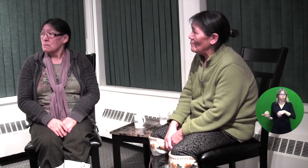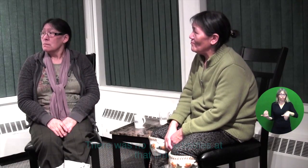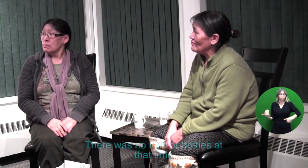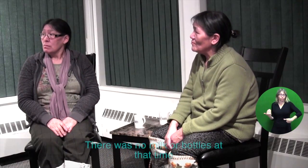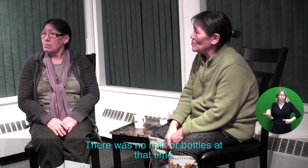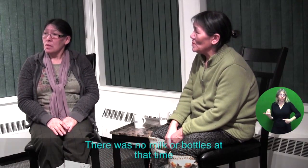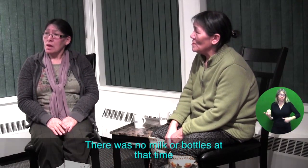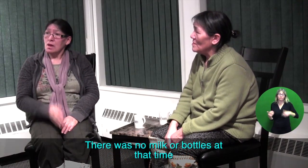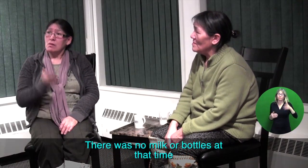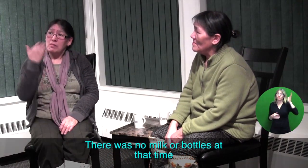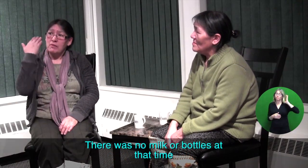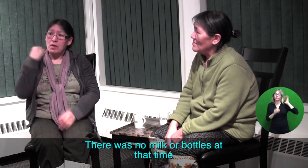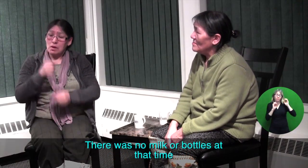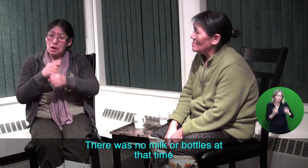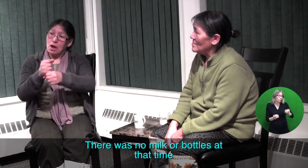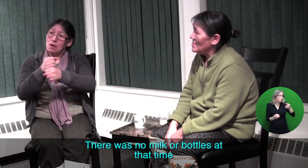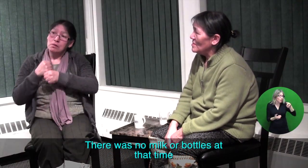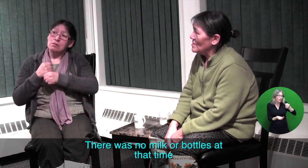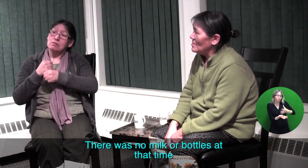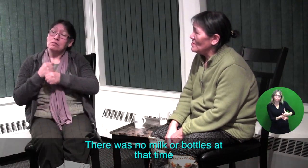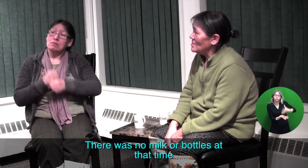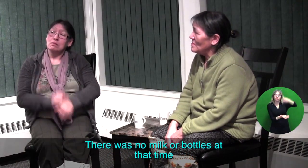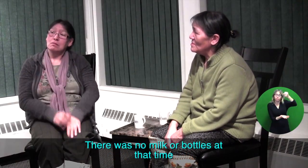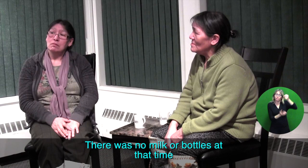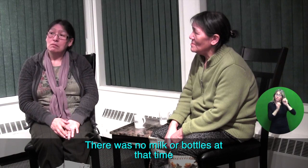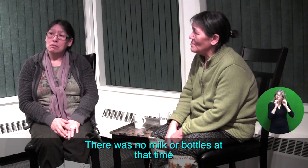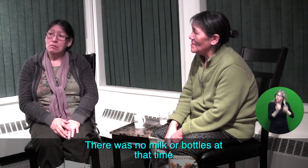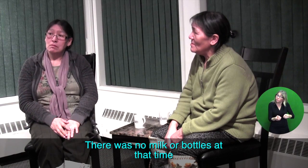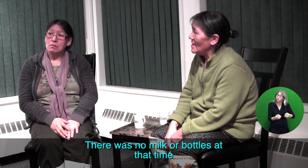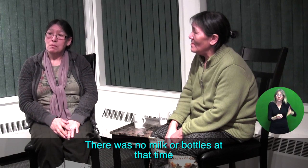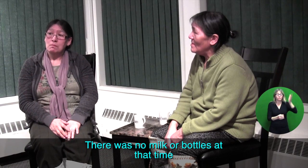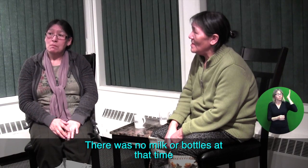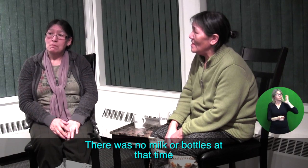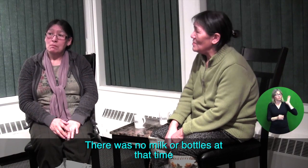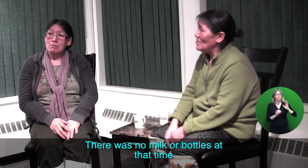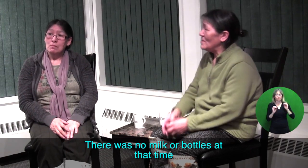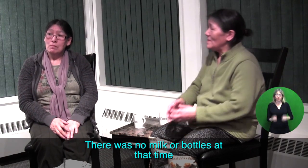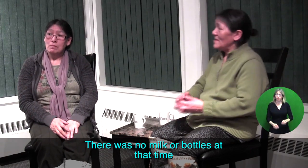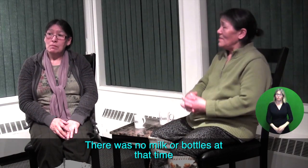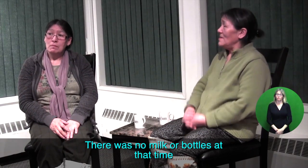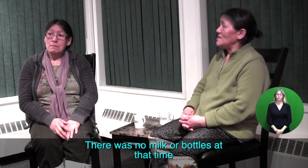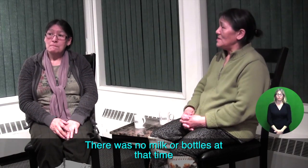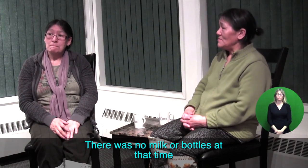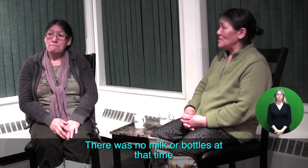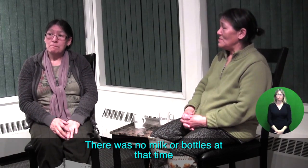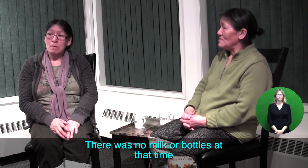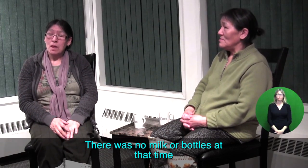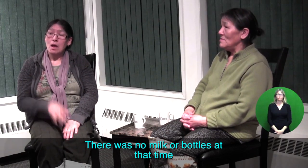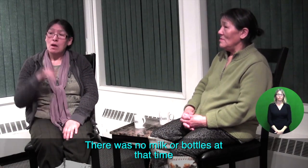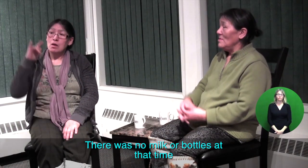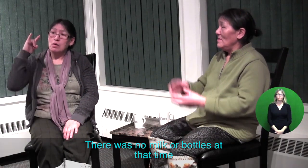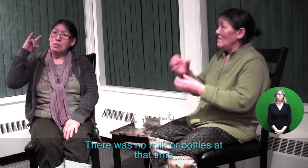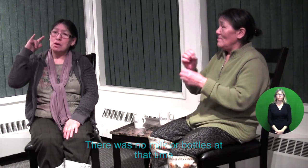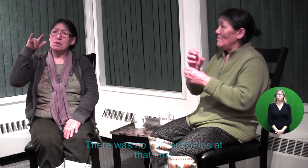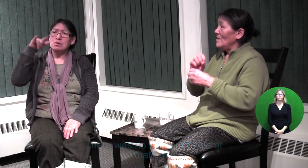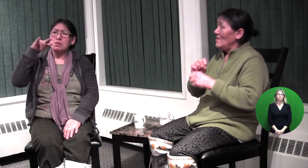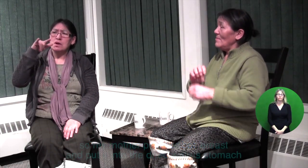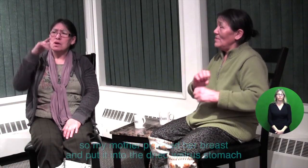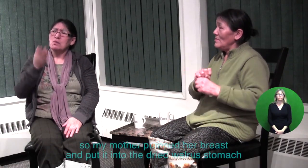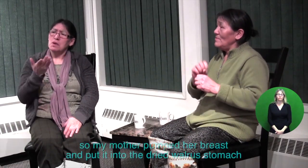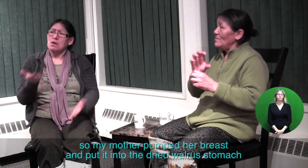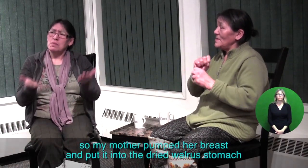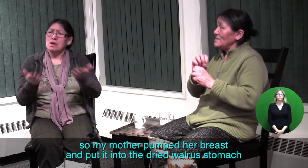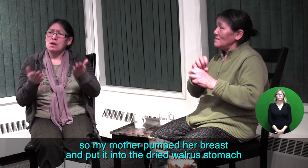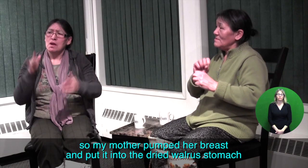Yeah. Of course. Yeah. There were no milk at, and no bottle at that time, no, so. No, no. But they used the walrus.